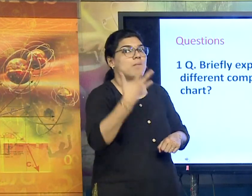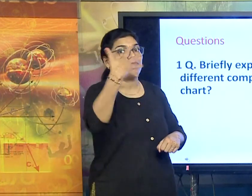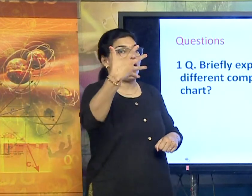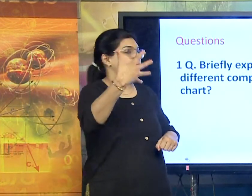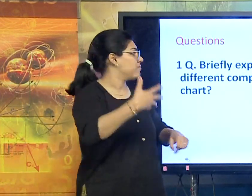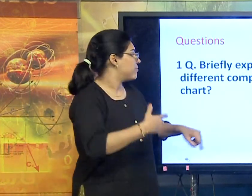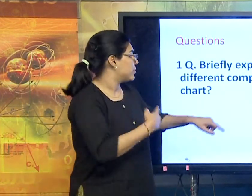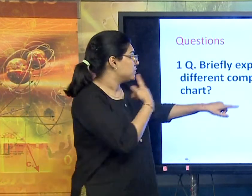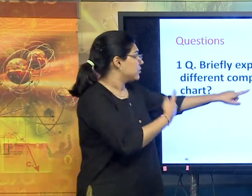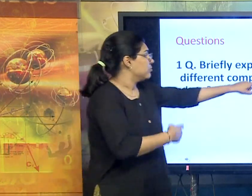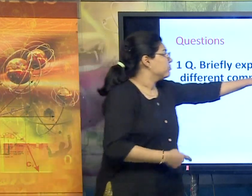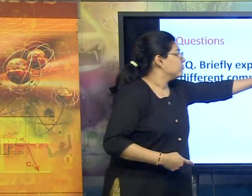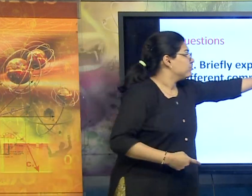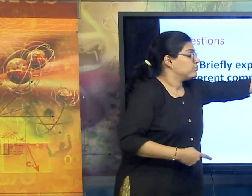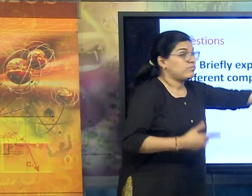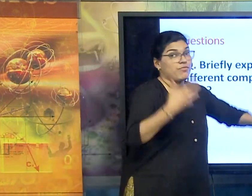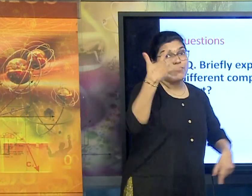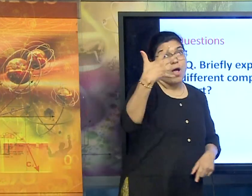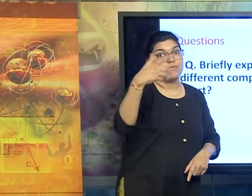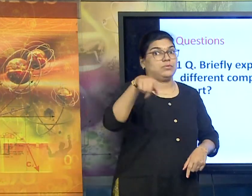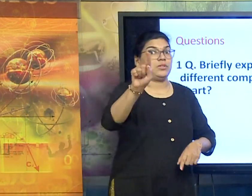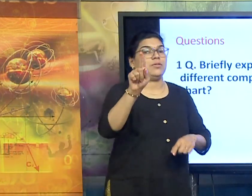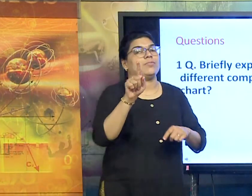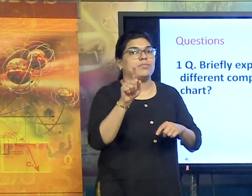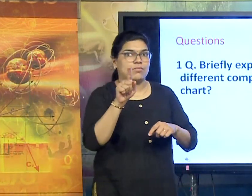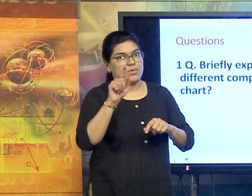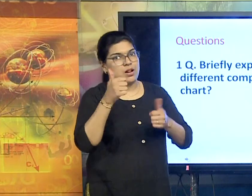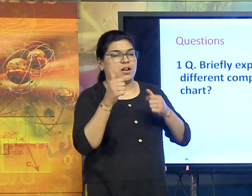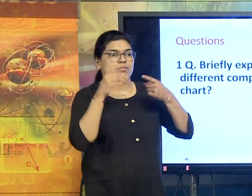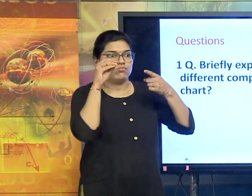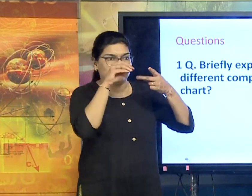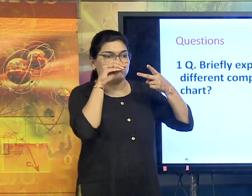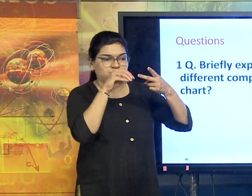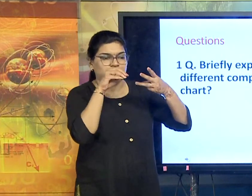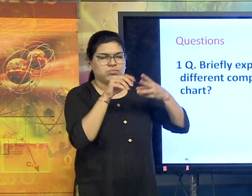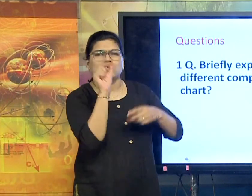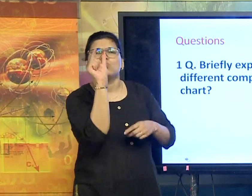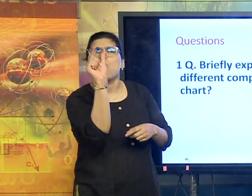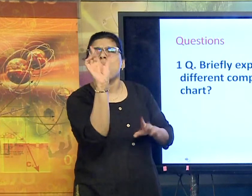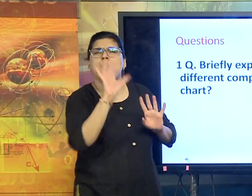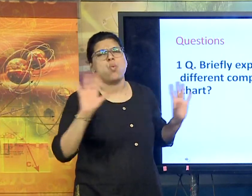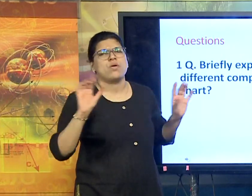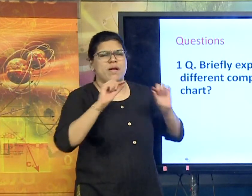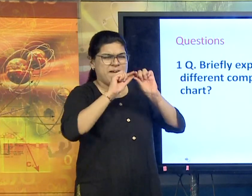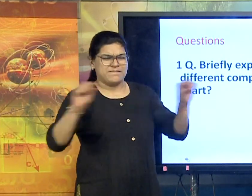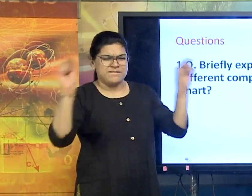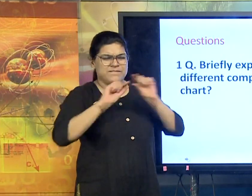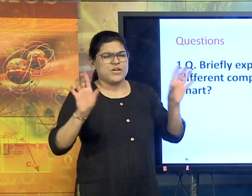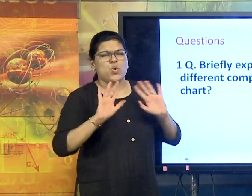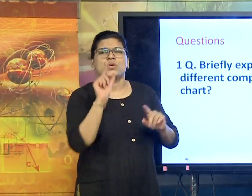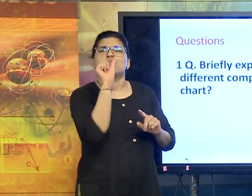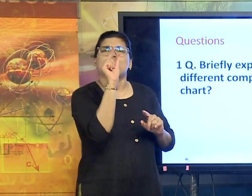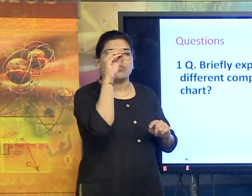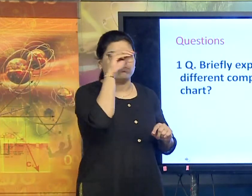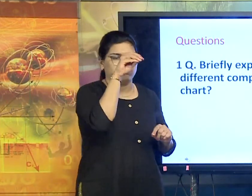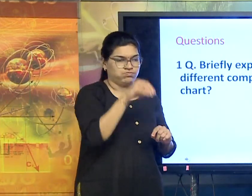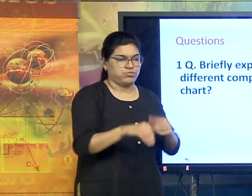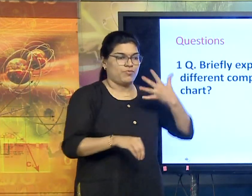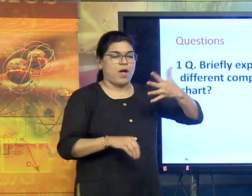points again. And then after remembering, you have to yourself try to find and explain all those, any 5